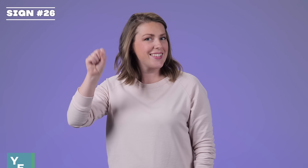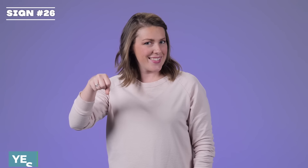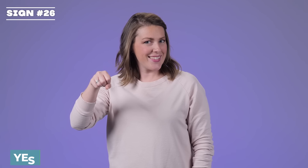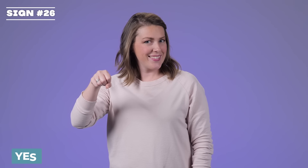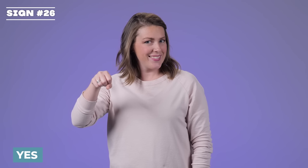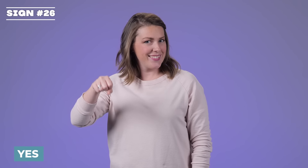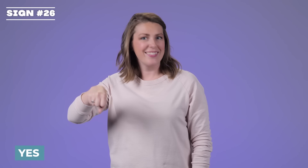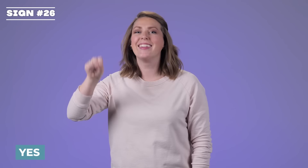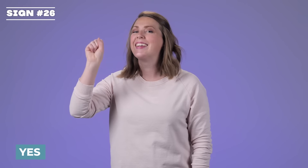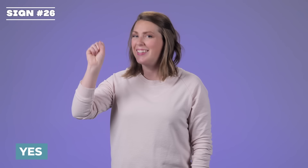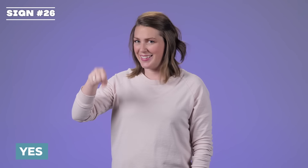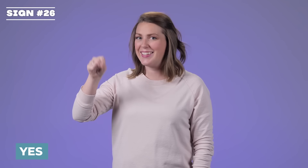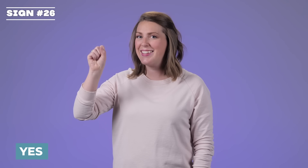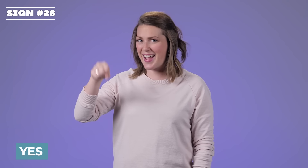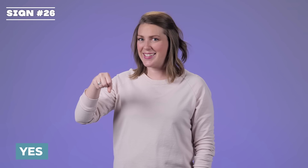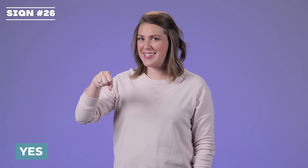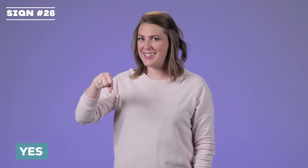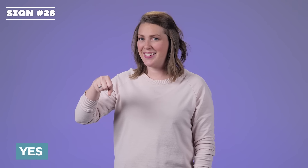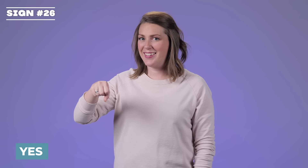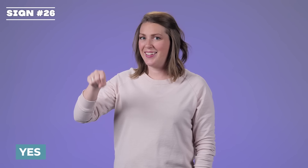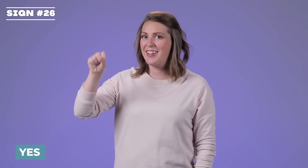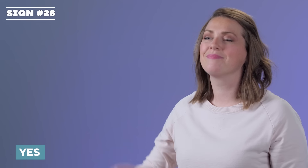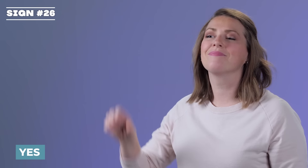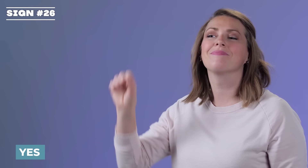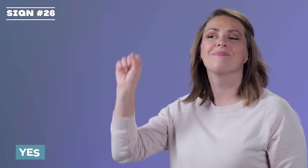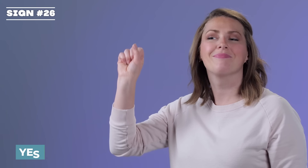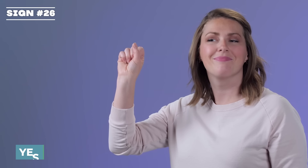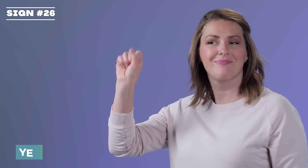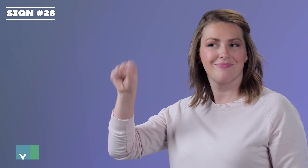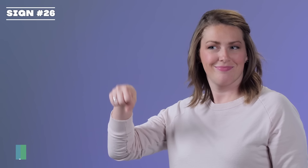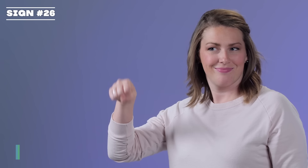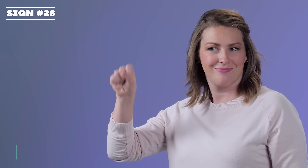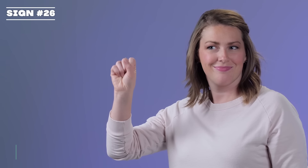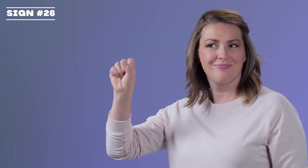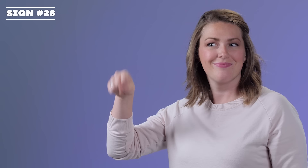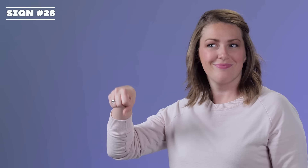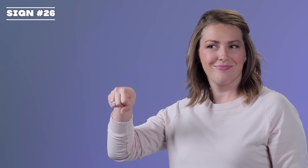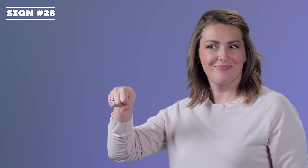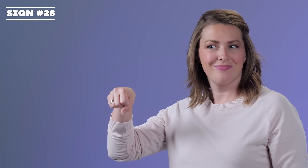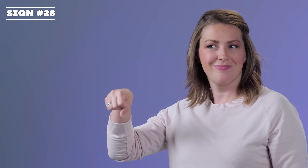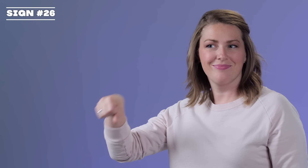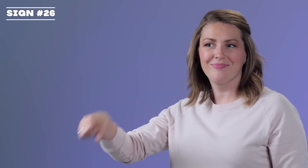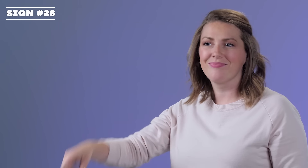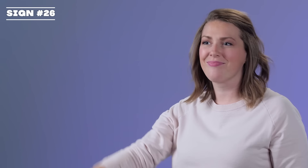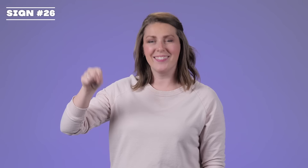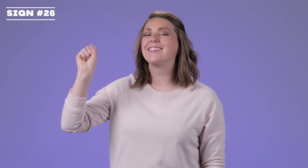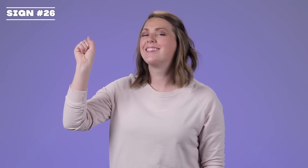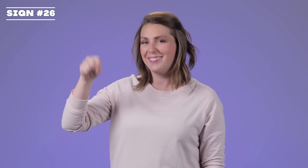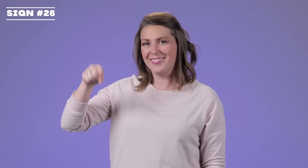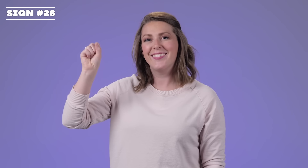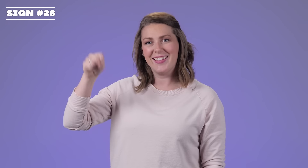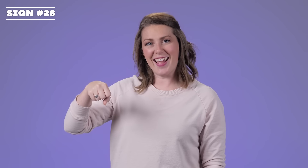Yes. Yes. Your hand is representing your head, nodding.